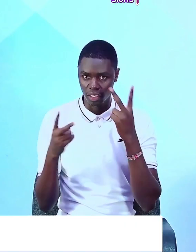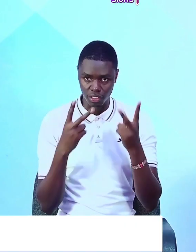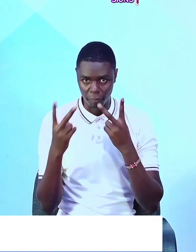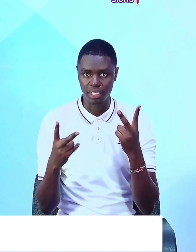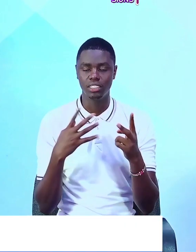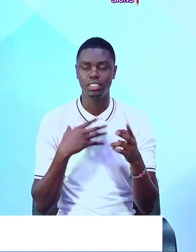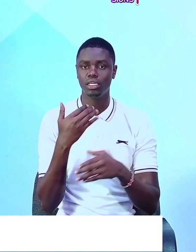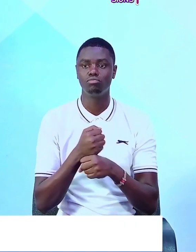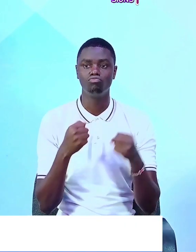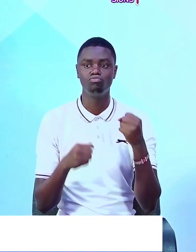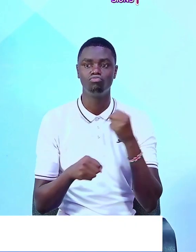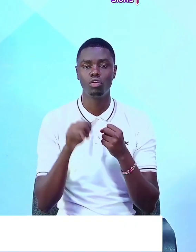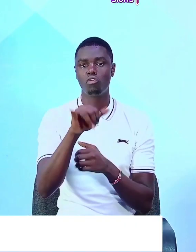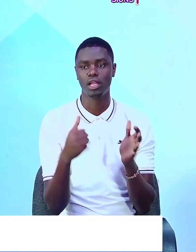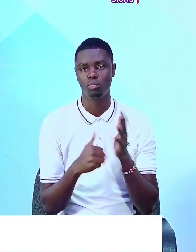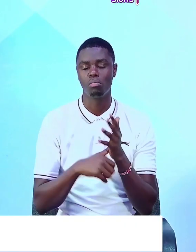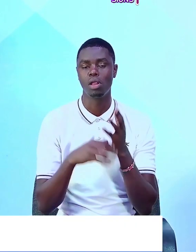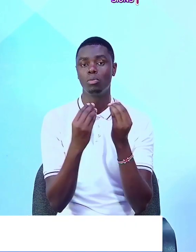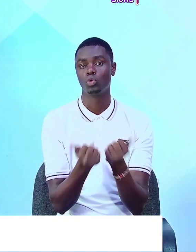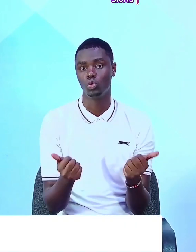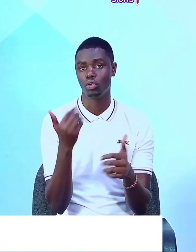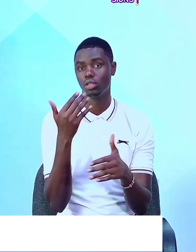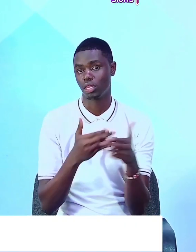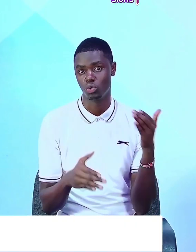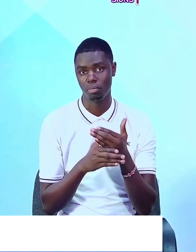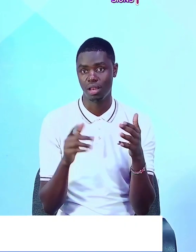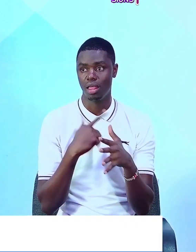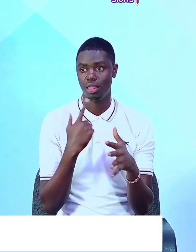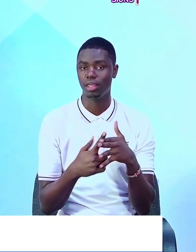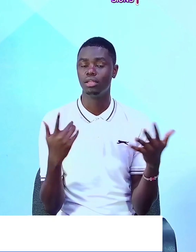for that problem, for that solution that you've made, and then the world will listen to you.